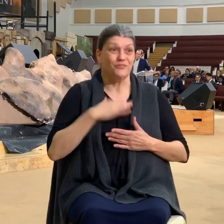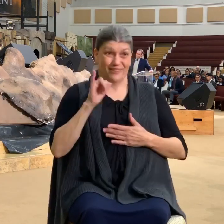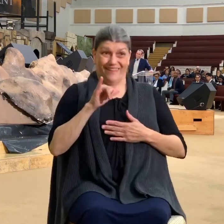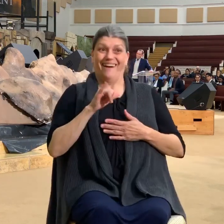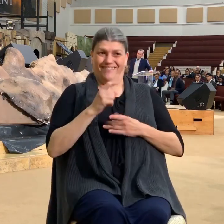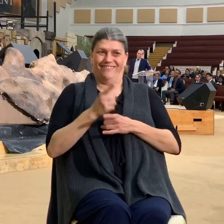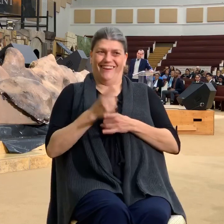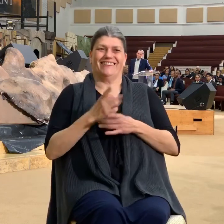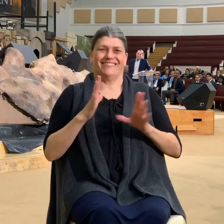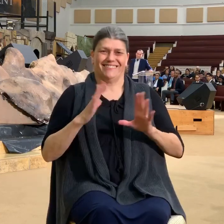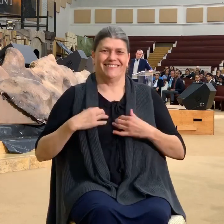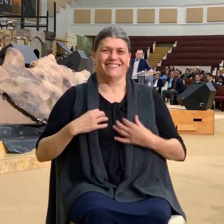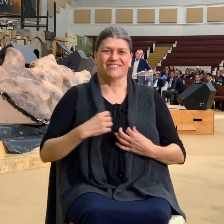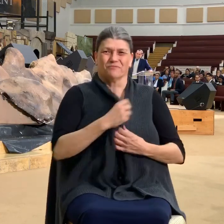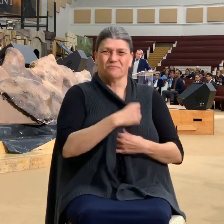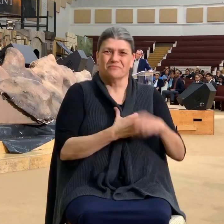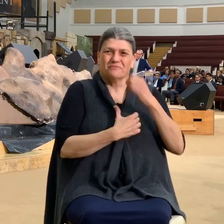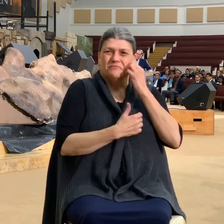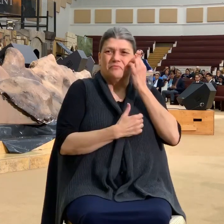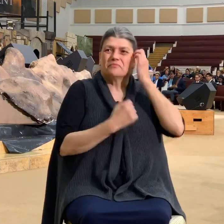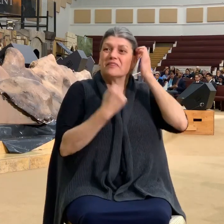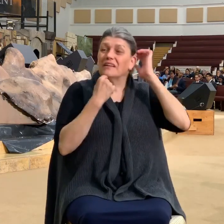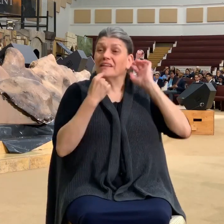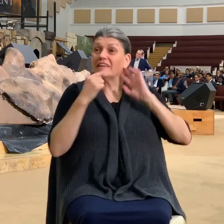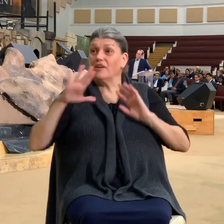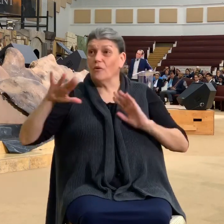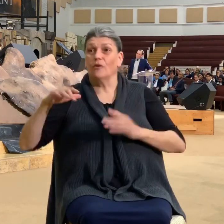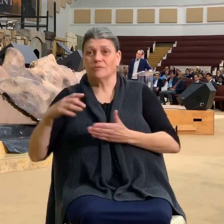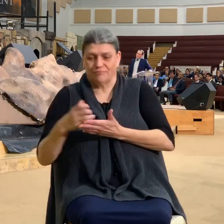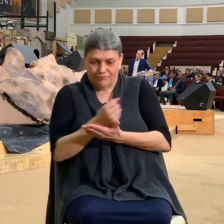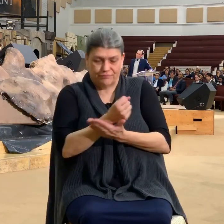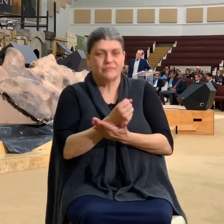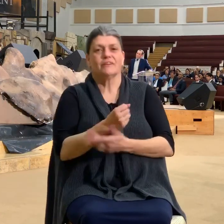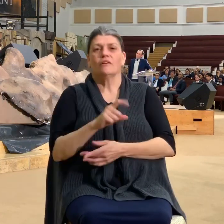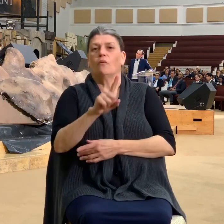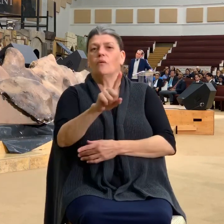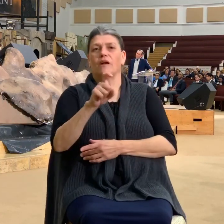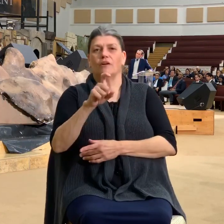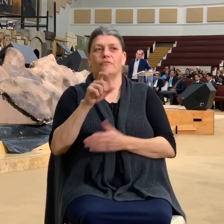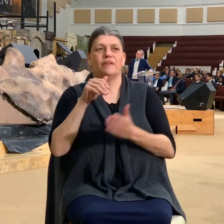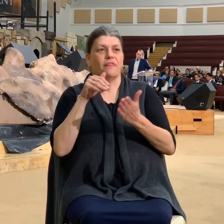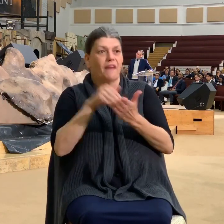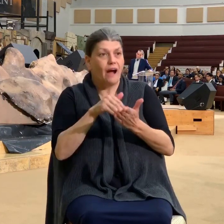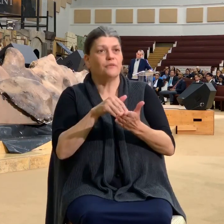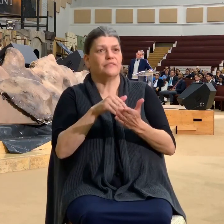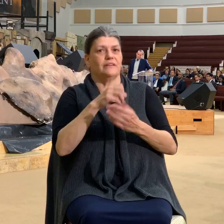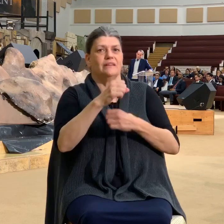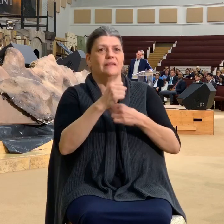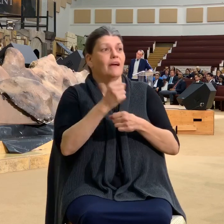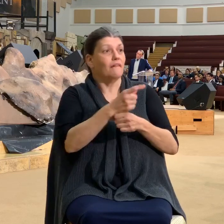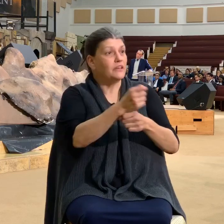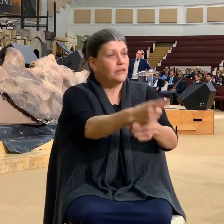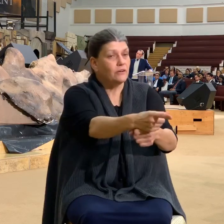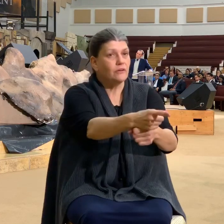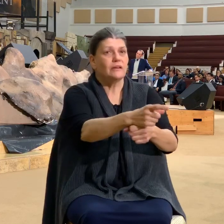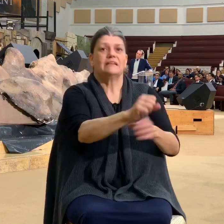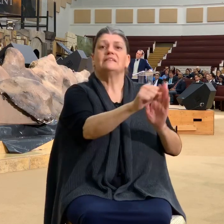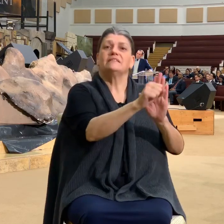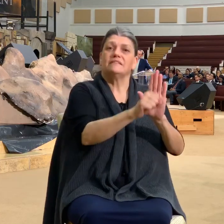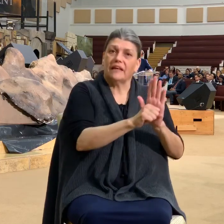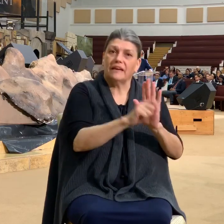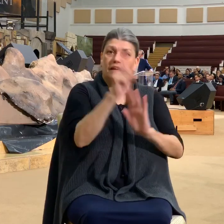Okay. So, let's say your salary is $100,000 a year and state and federal